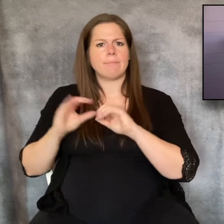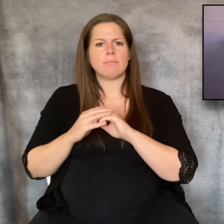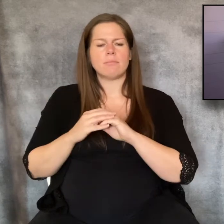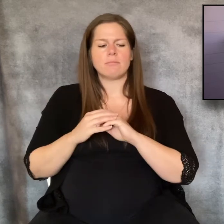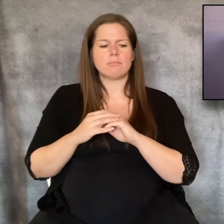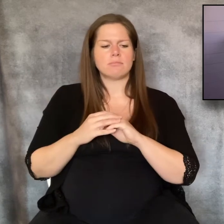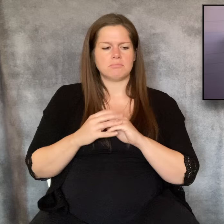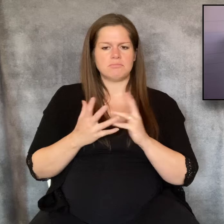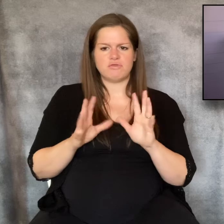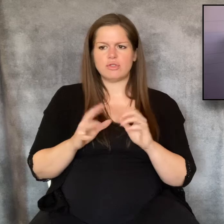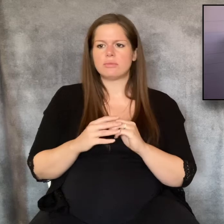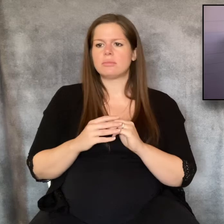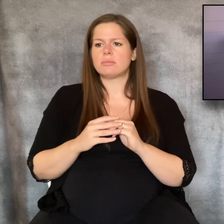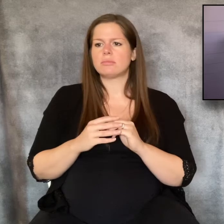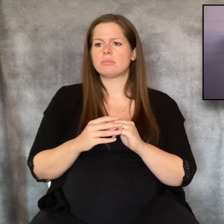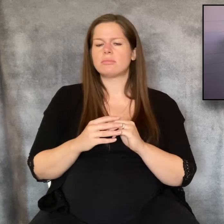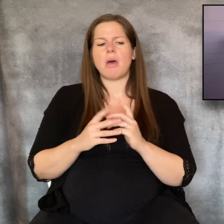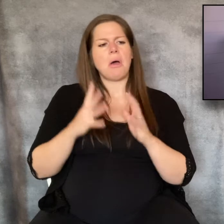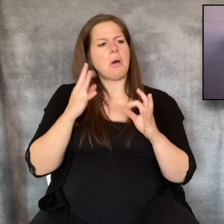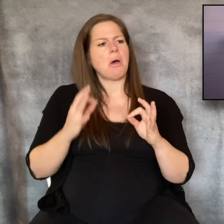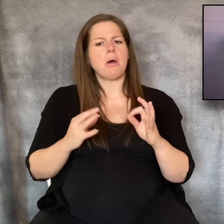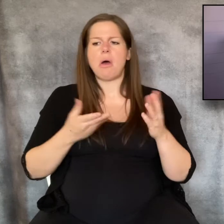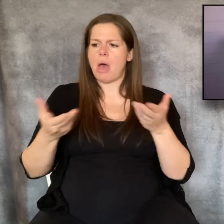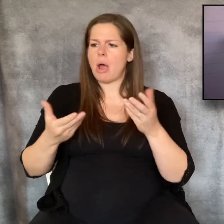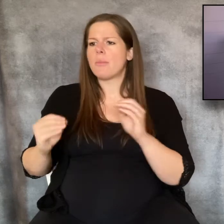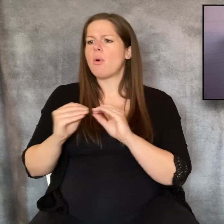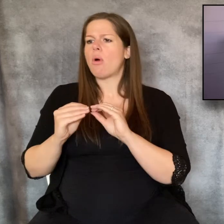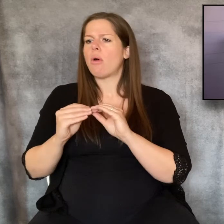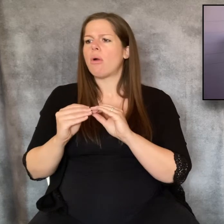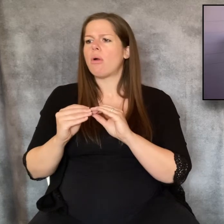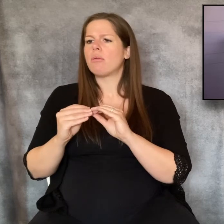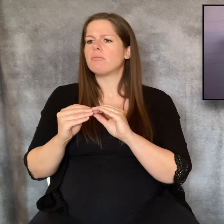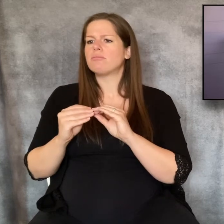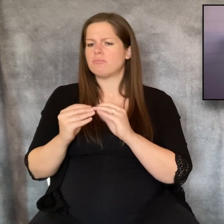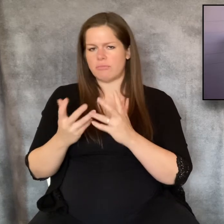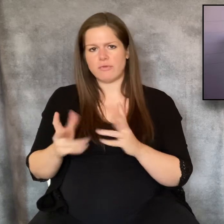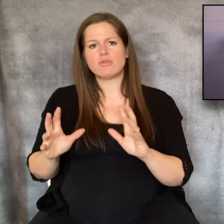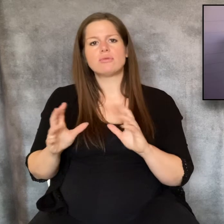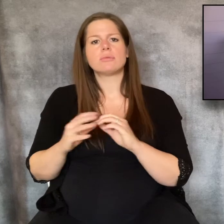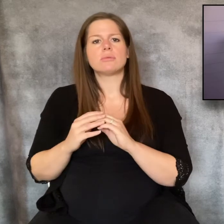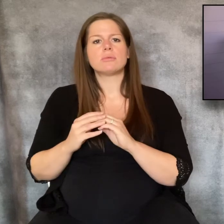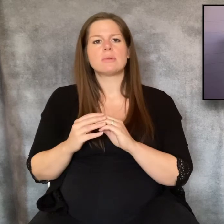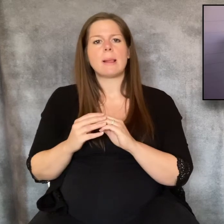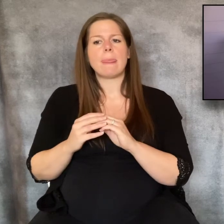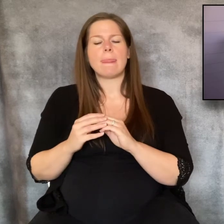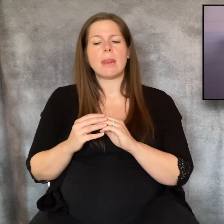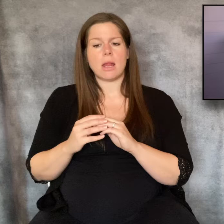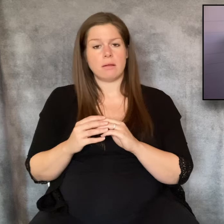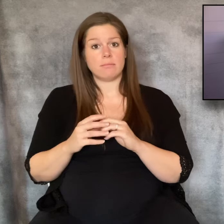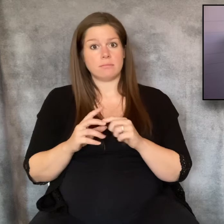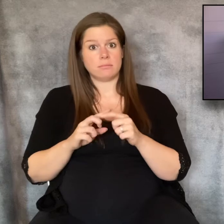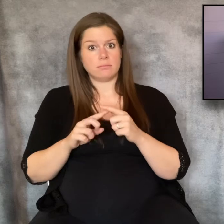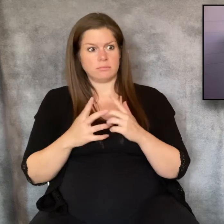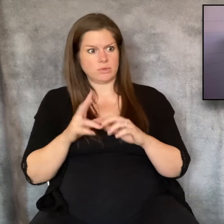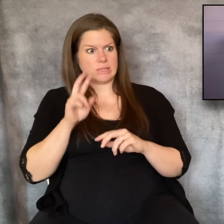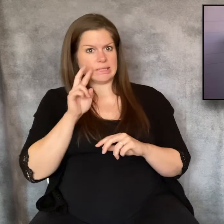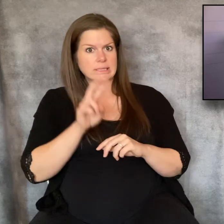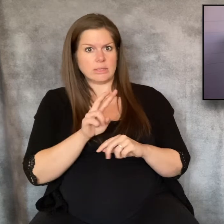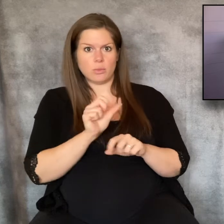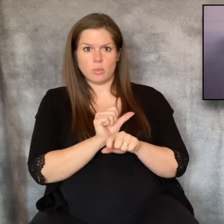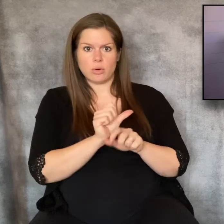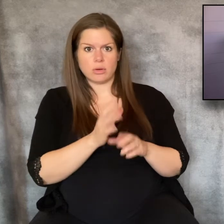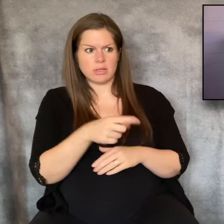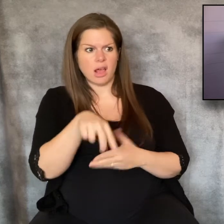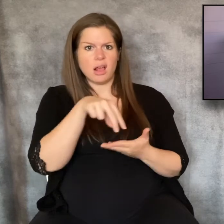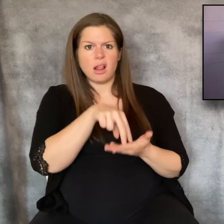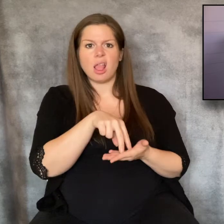standing. And he said to them, Why do you stand here idle all day? And they said to him, Because no one has hired us.